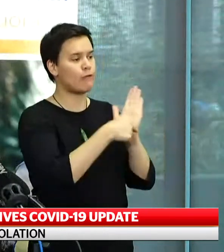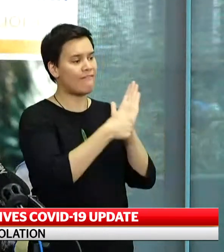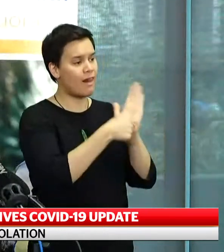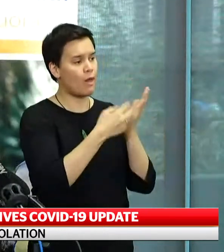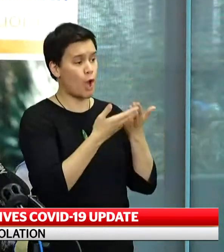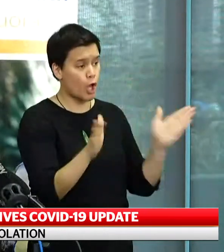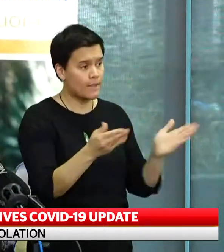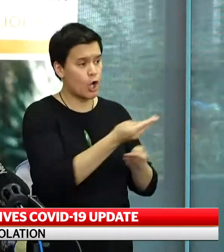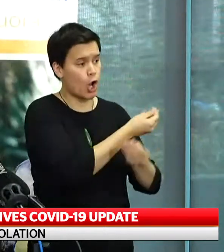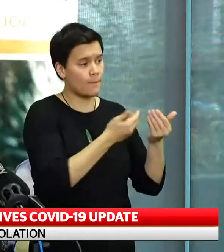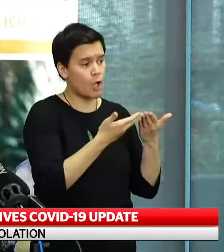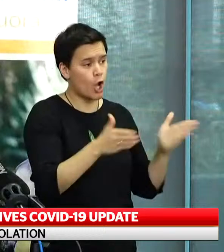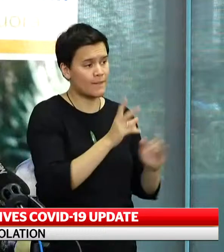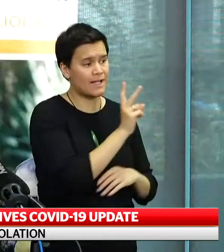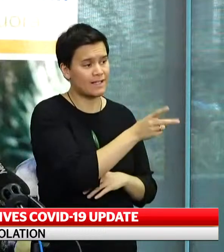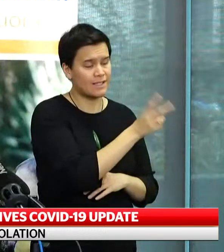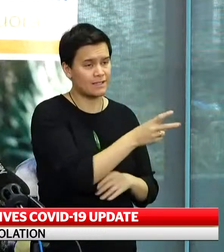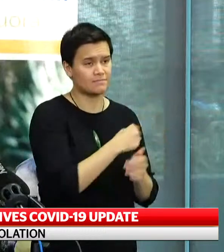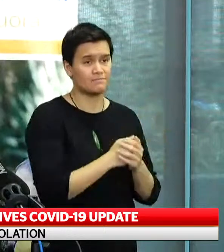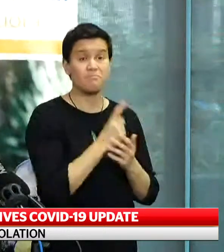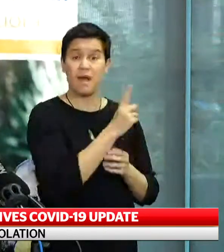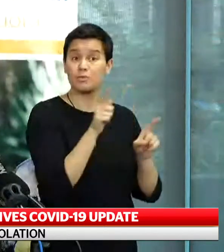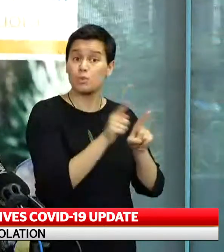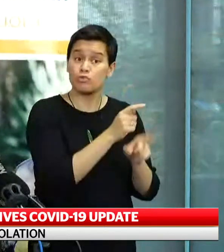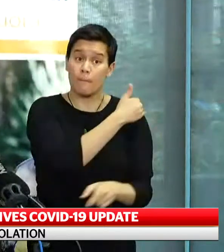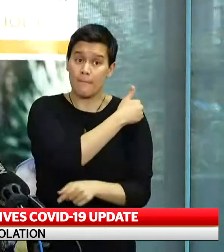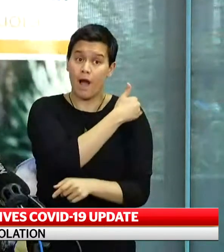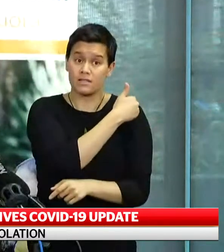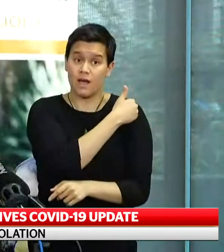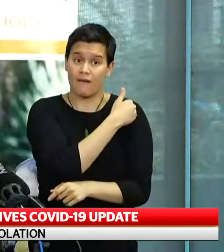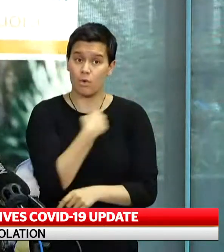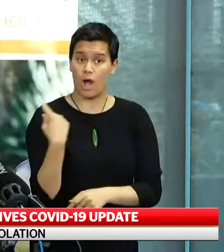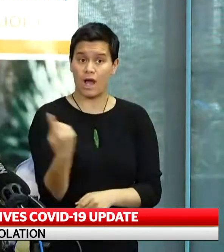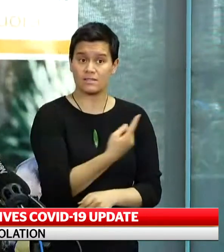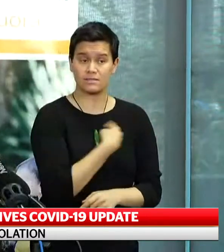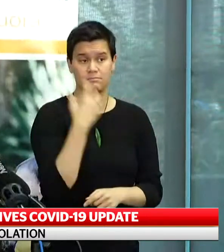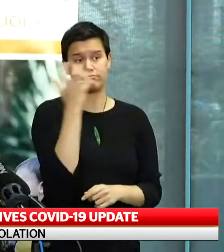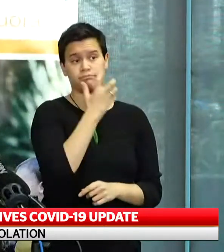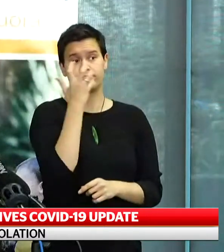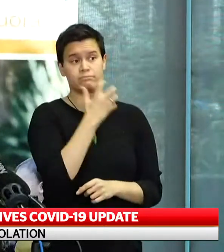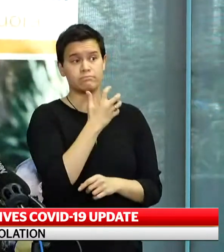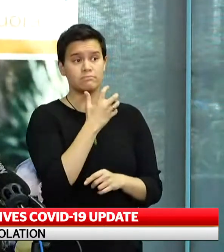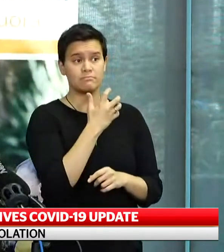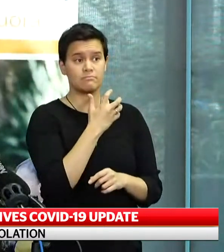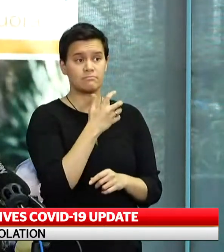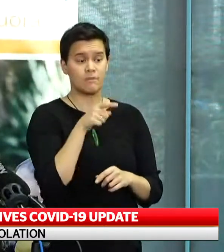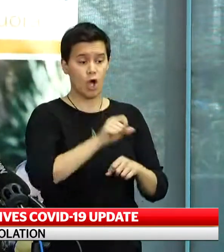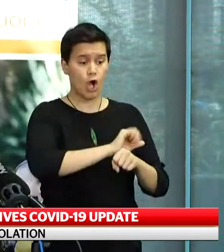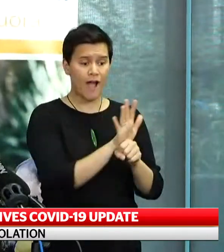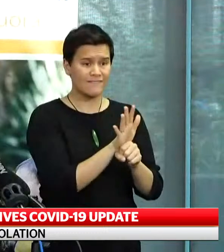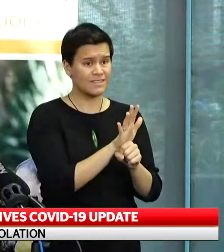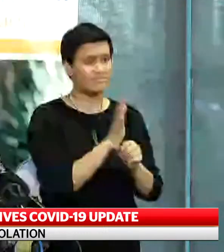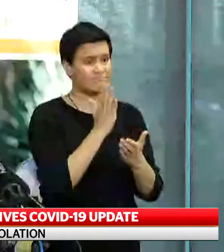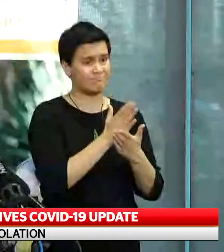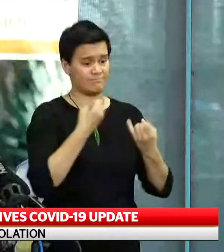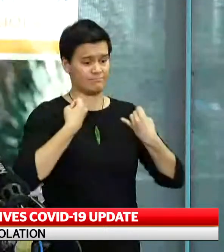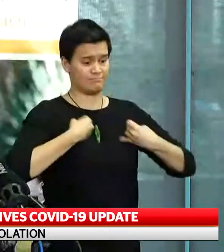guess it's a salutary reminder to all of us that this is a pandemic that is